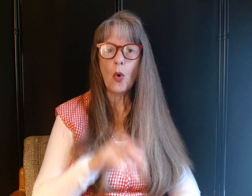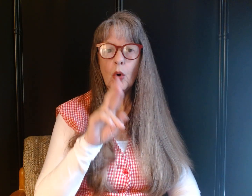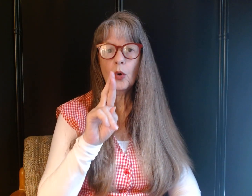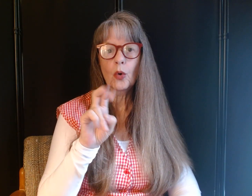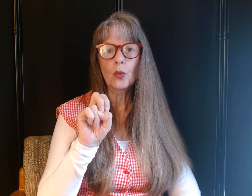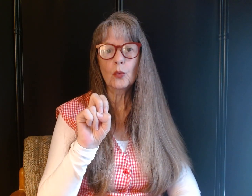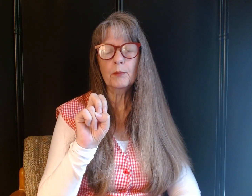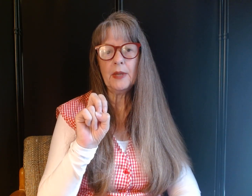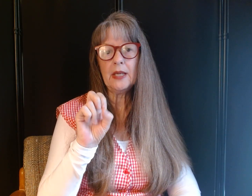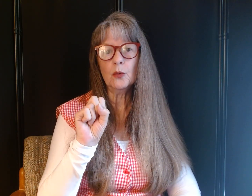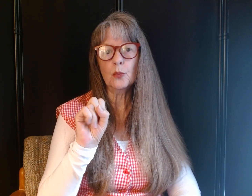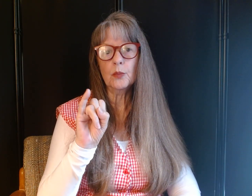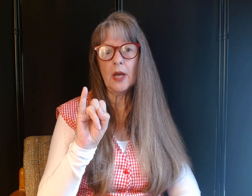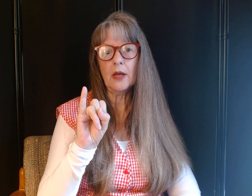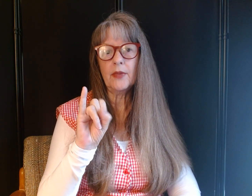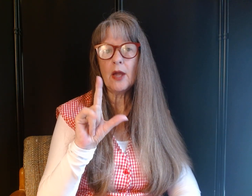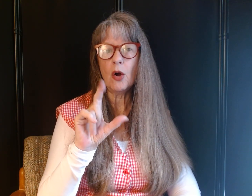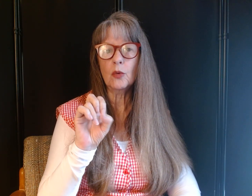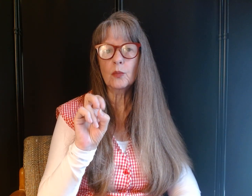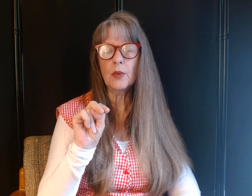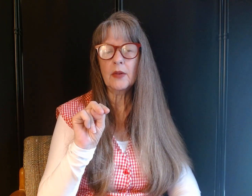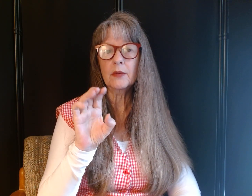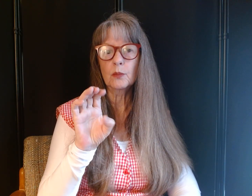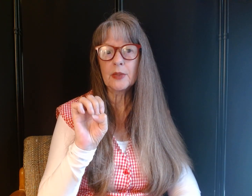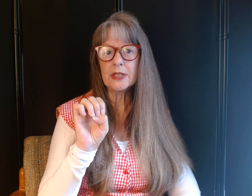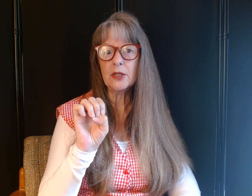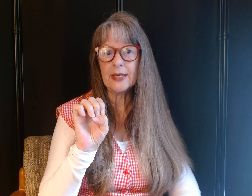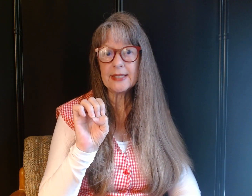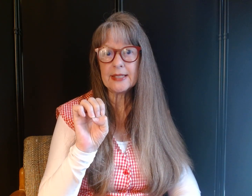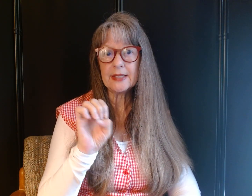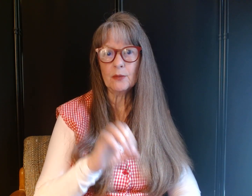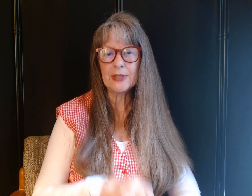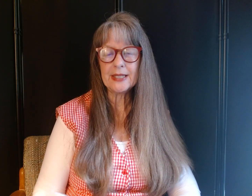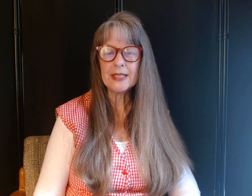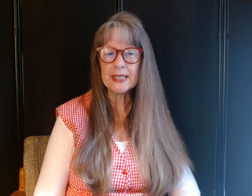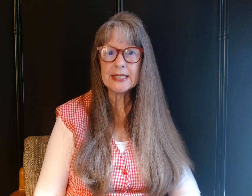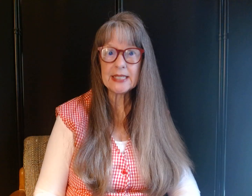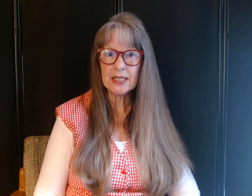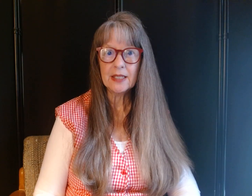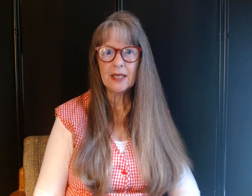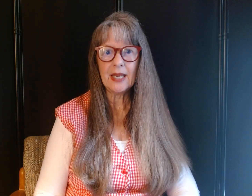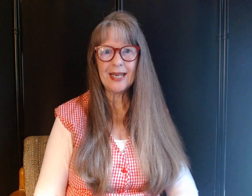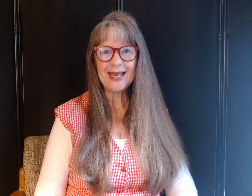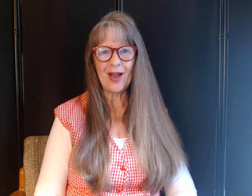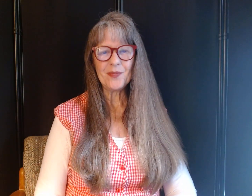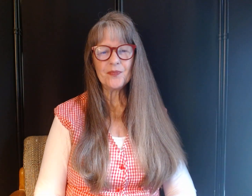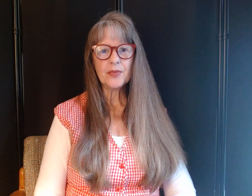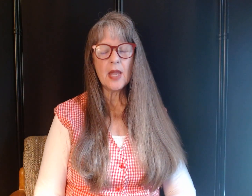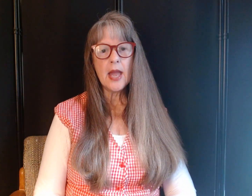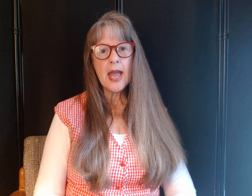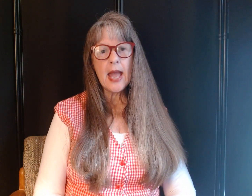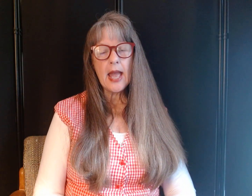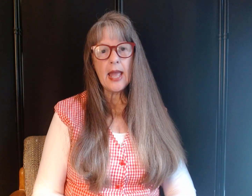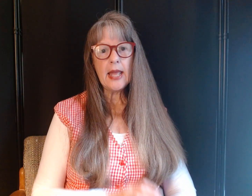or they are resilient, resilience. Can't get it out. And